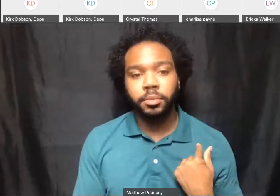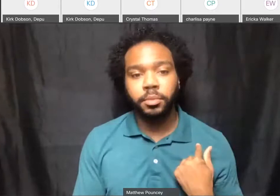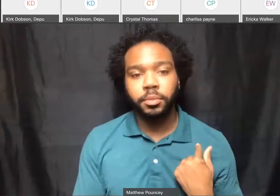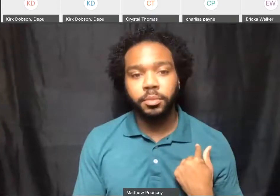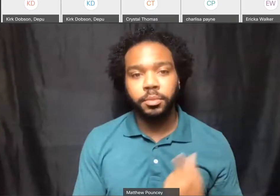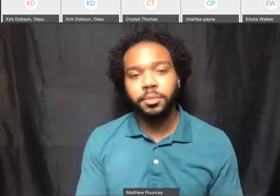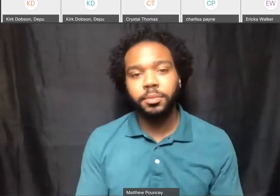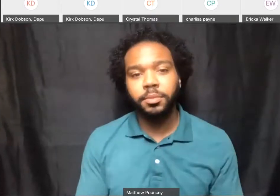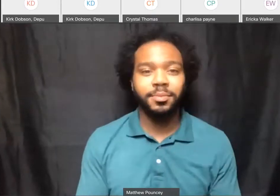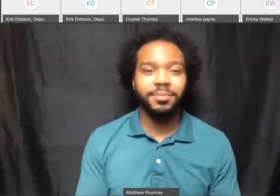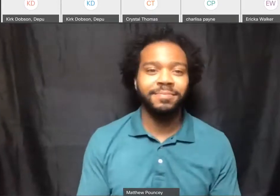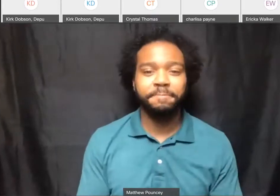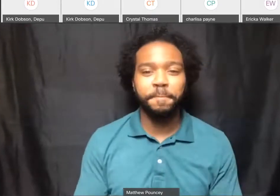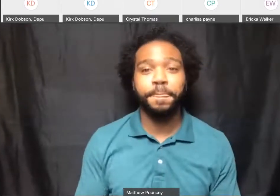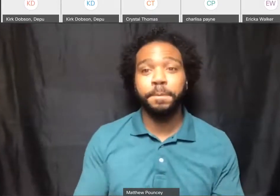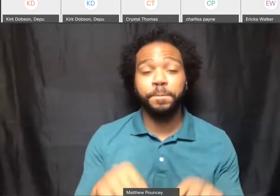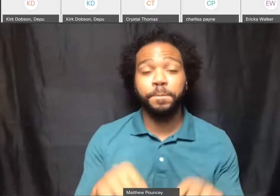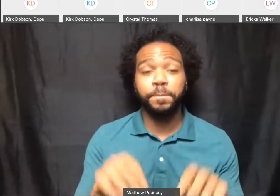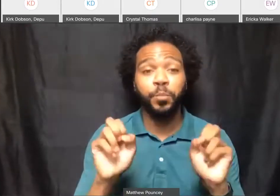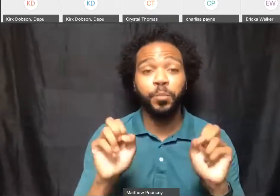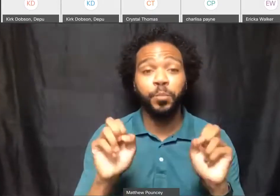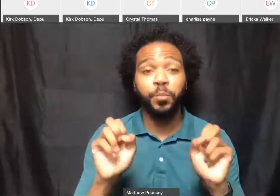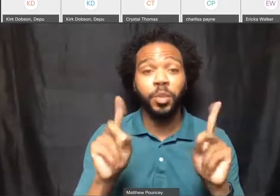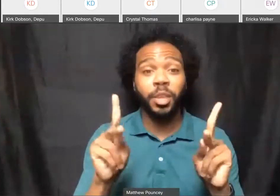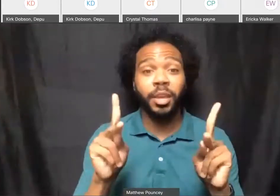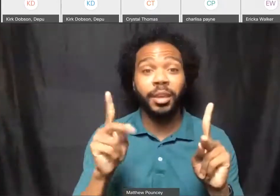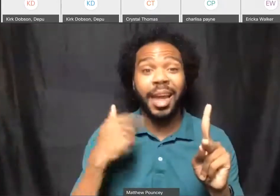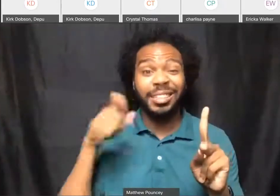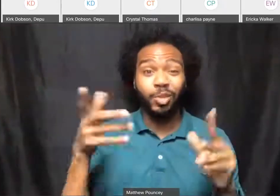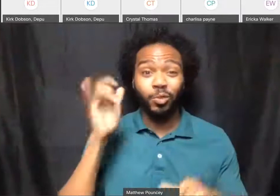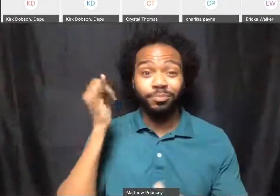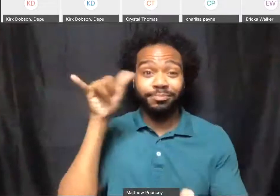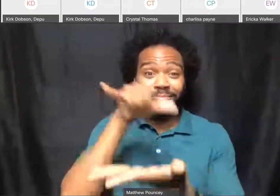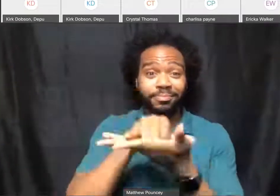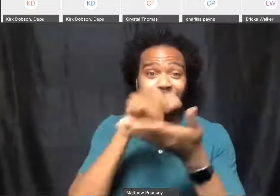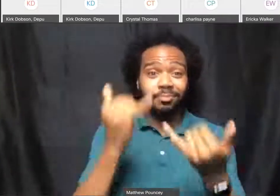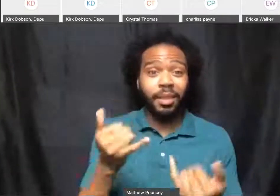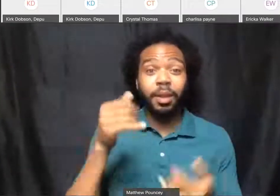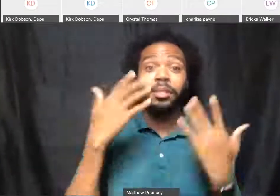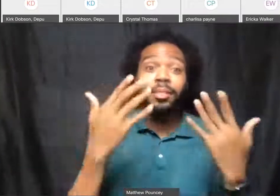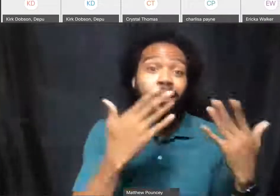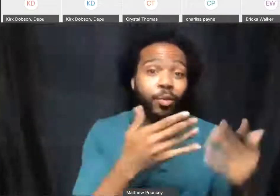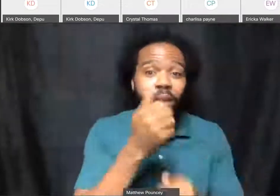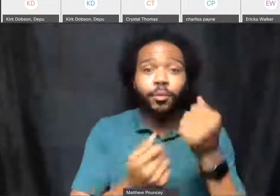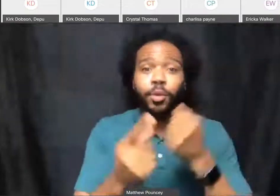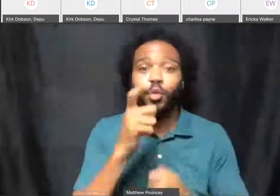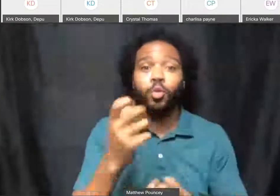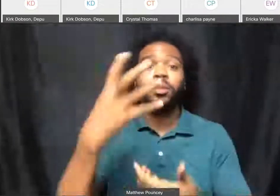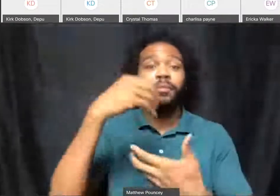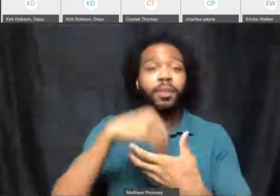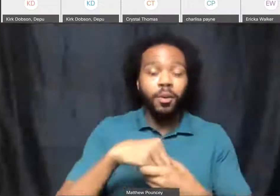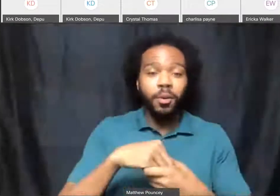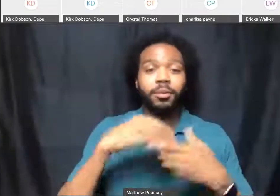Okay, I'm going to need to end the call now. I want to thank everyone who came. Just again,